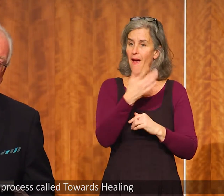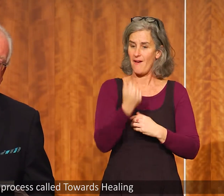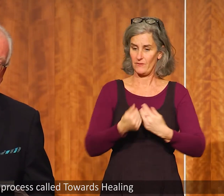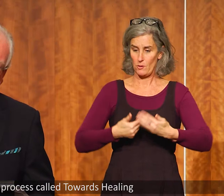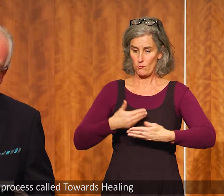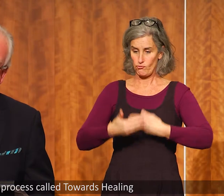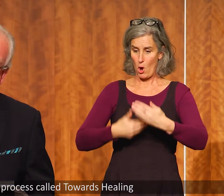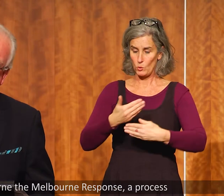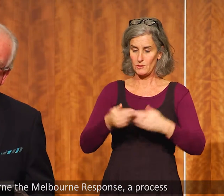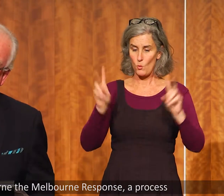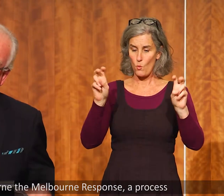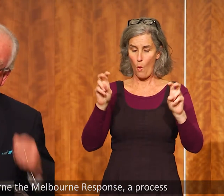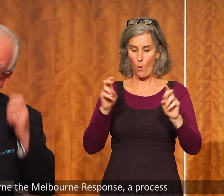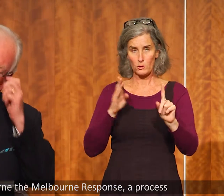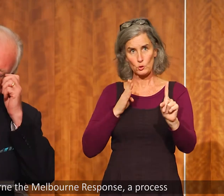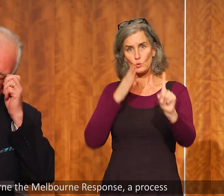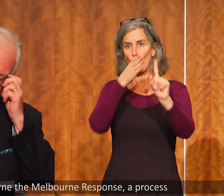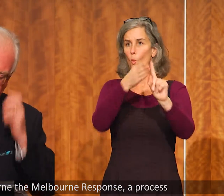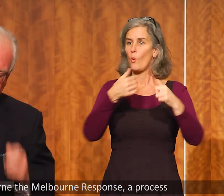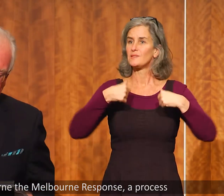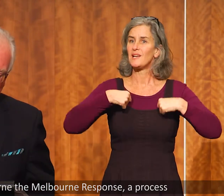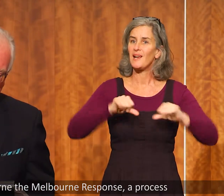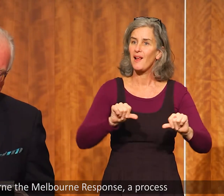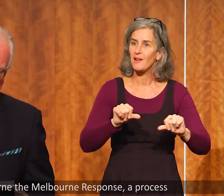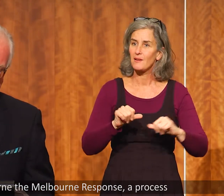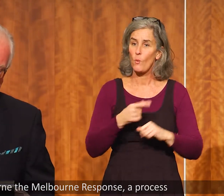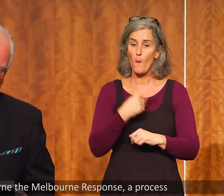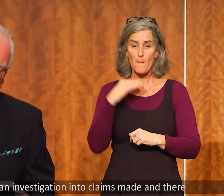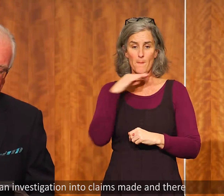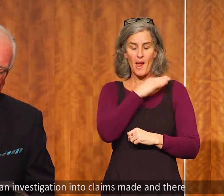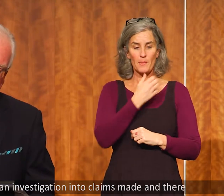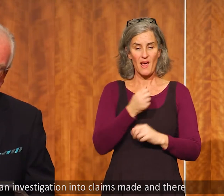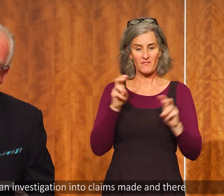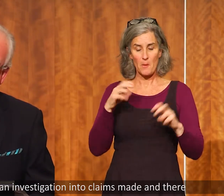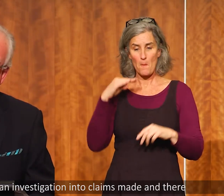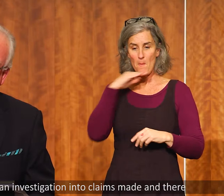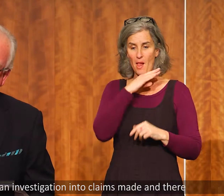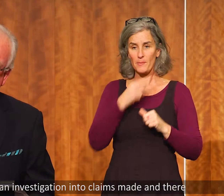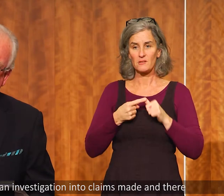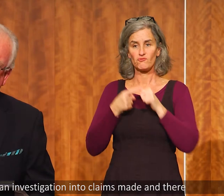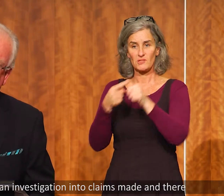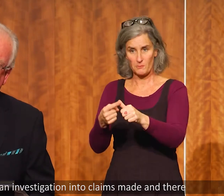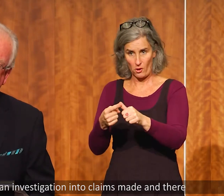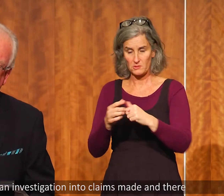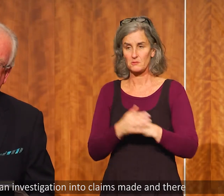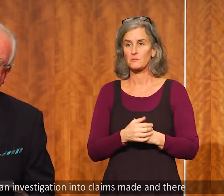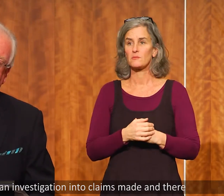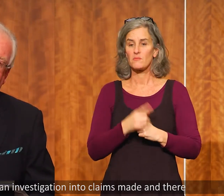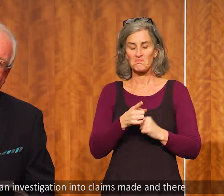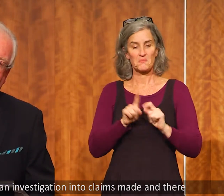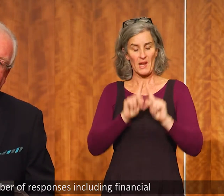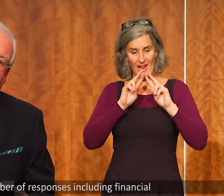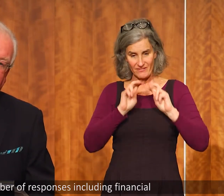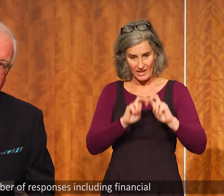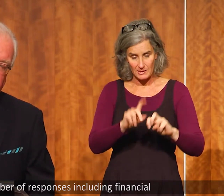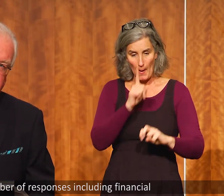called Towards Healing, or in Melbourne, the Melbourne Response. And that's a process by which there is an investigation into the claims made,